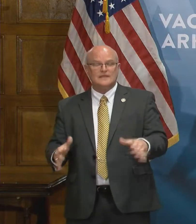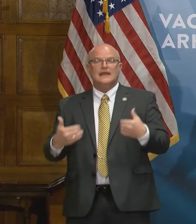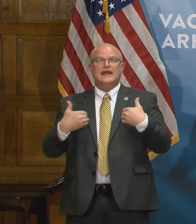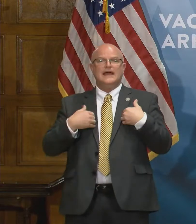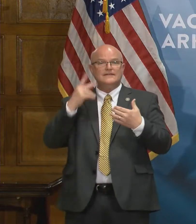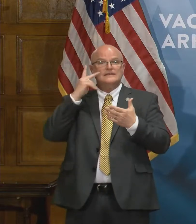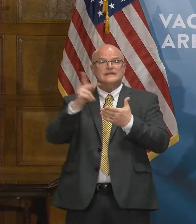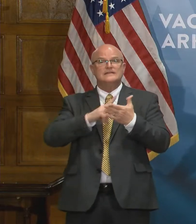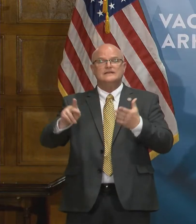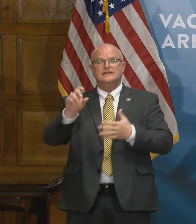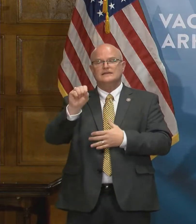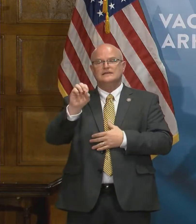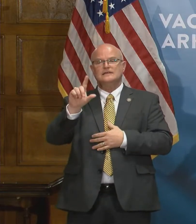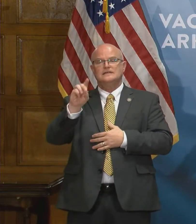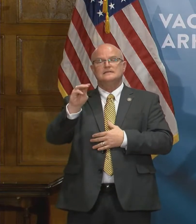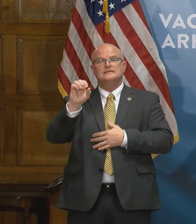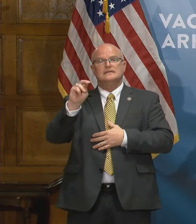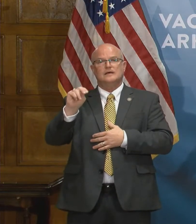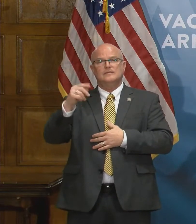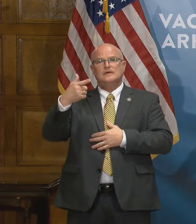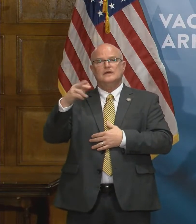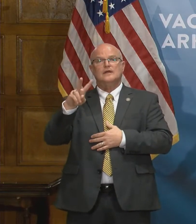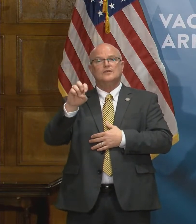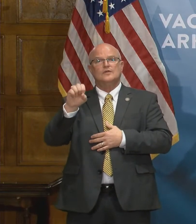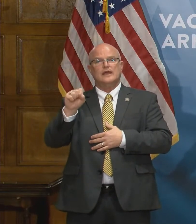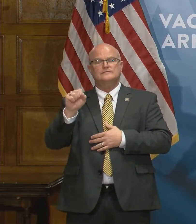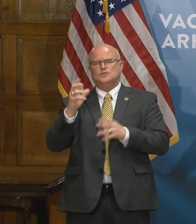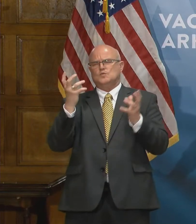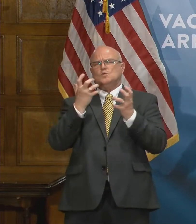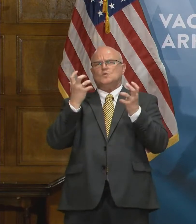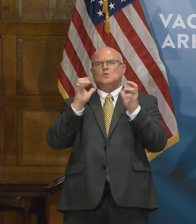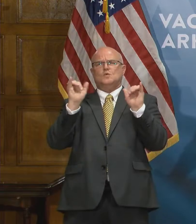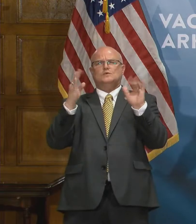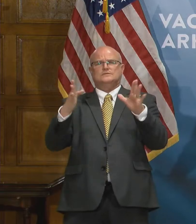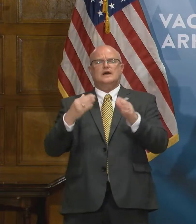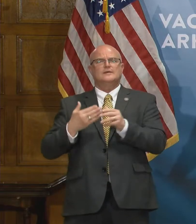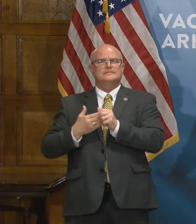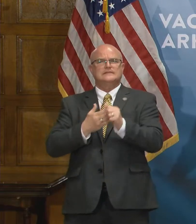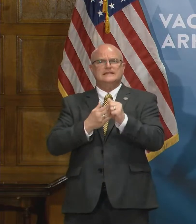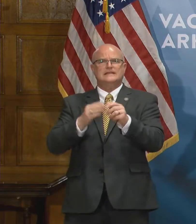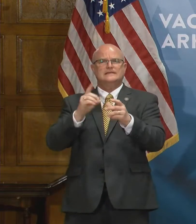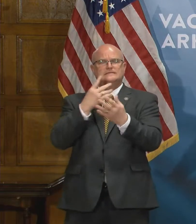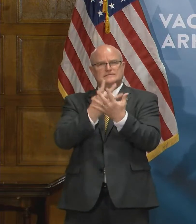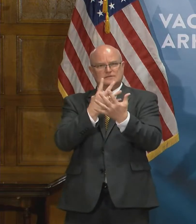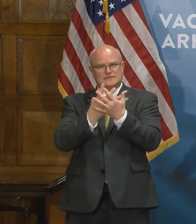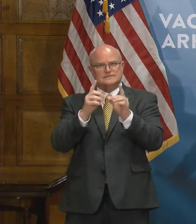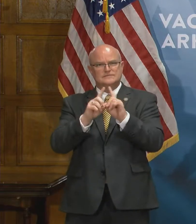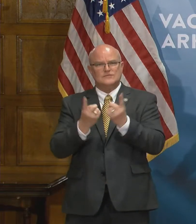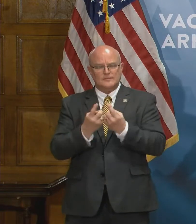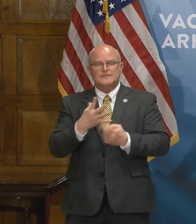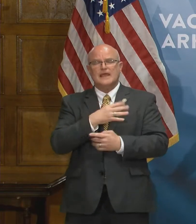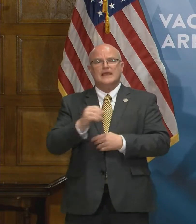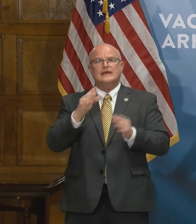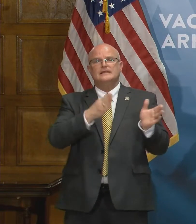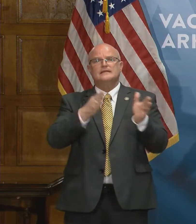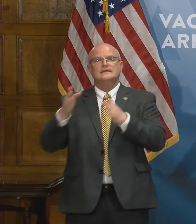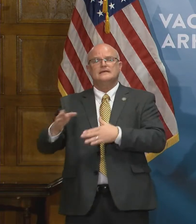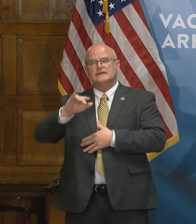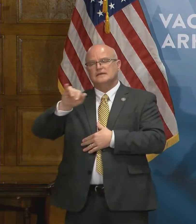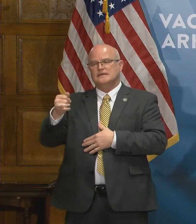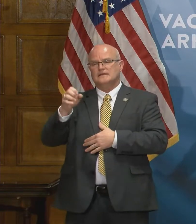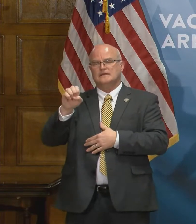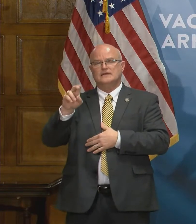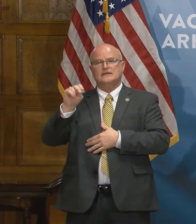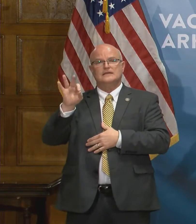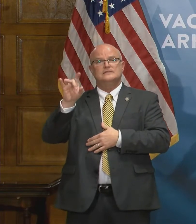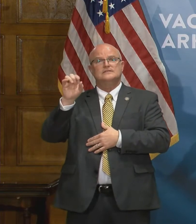by Secretary Solomon Graves, who does an incredible job of leading our Department of Corrections, also by Dr. Jennifer